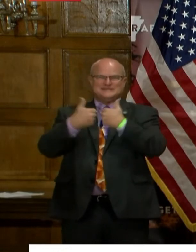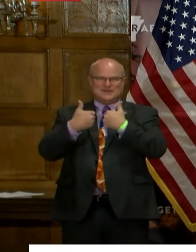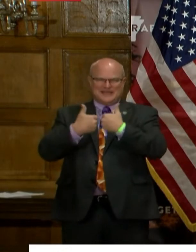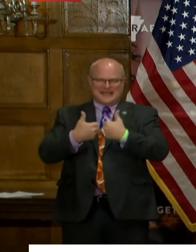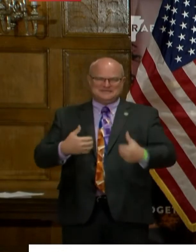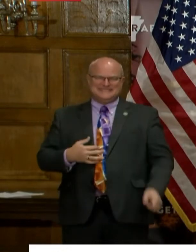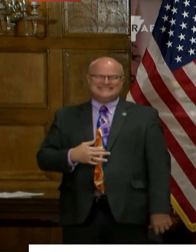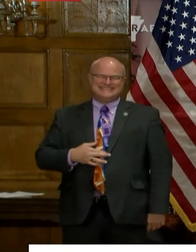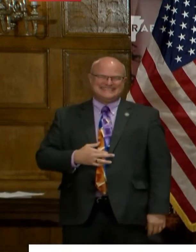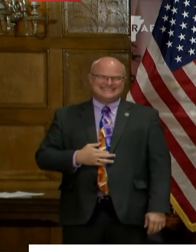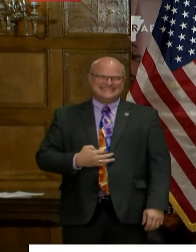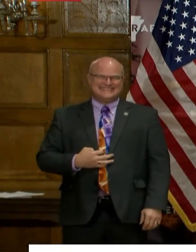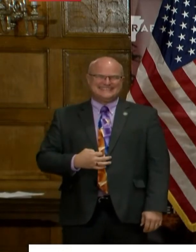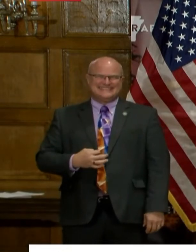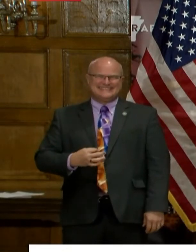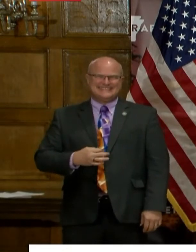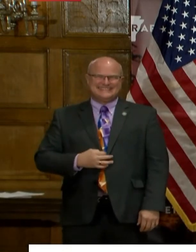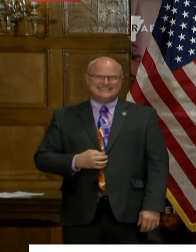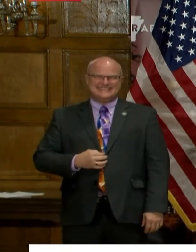game.